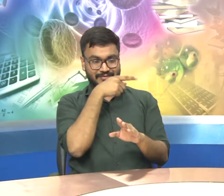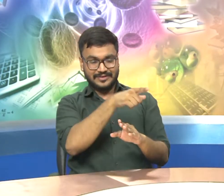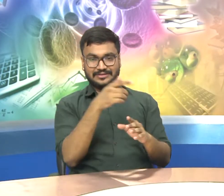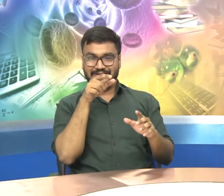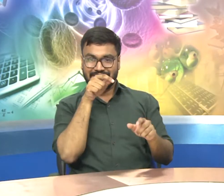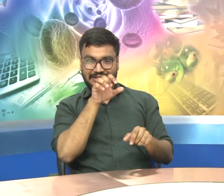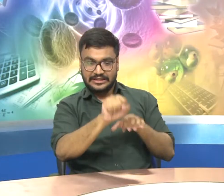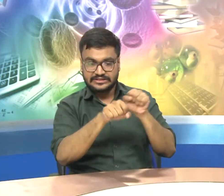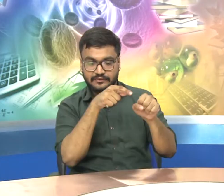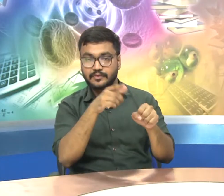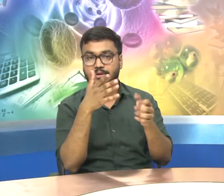died.